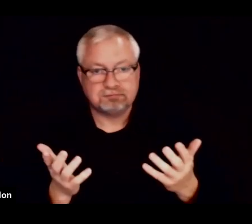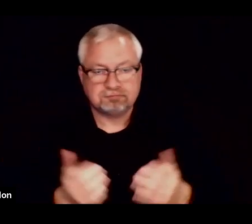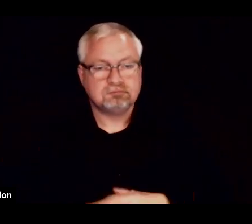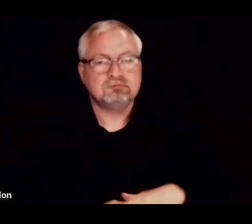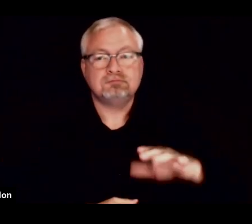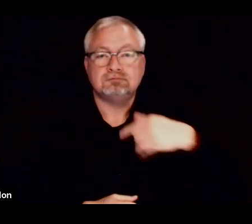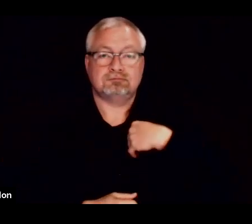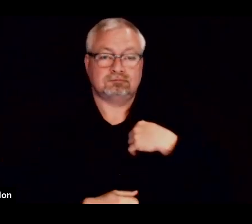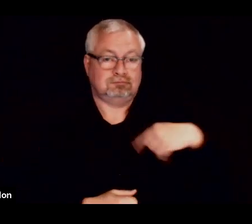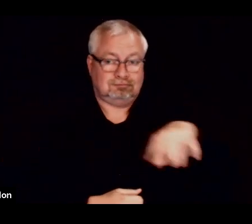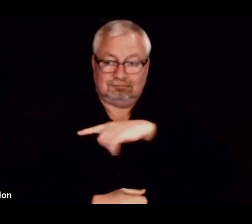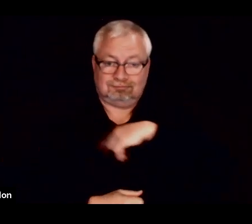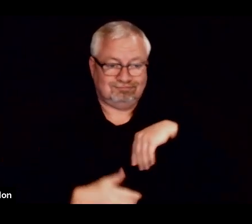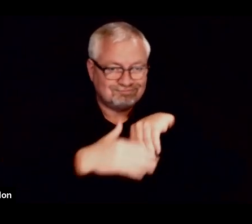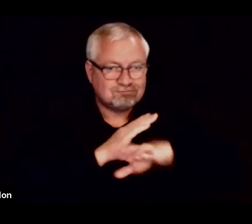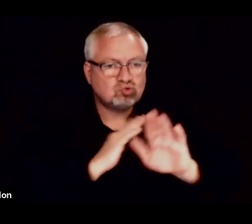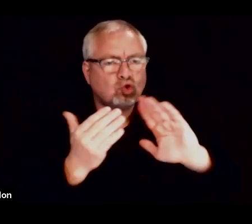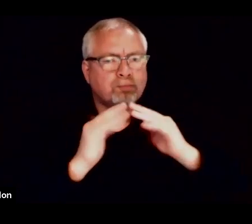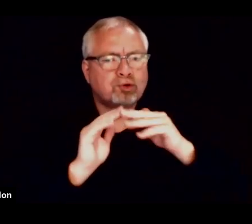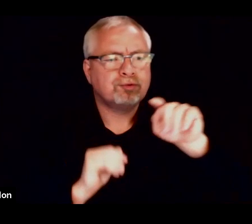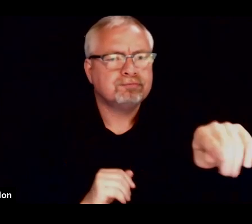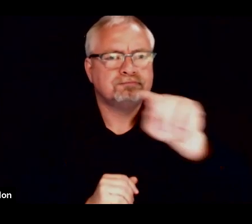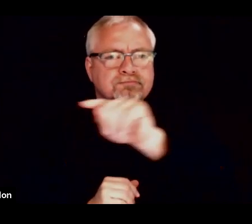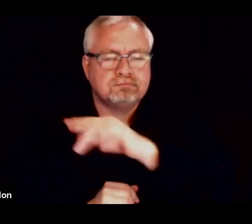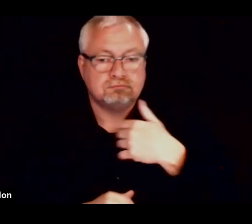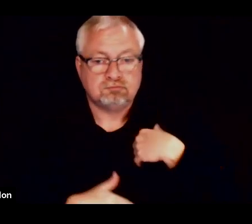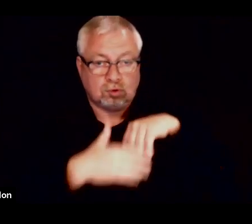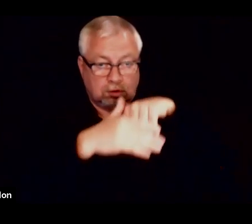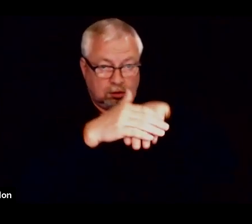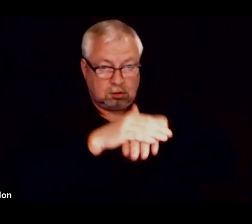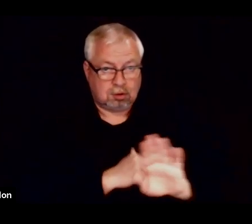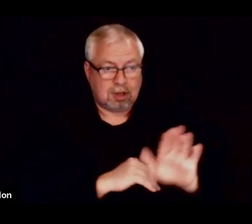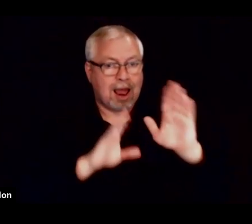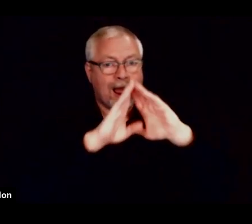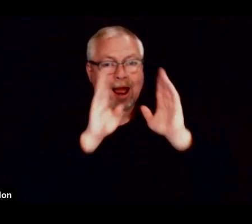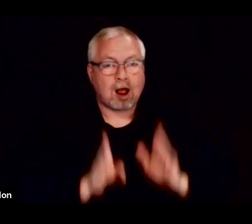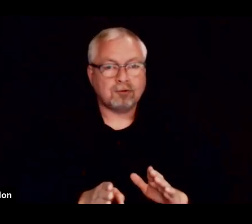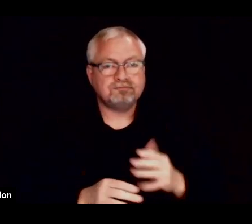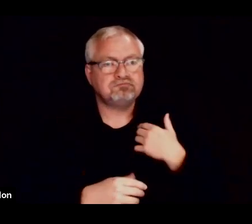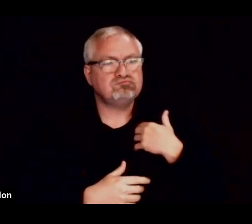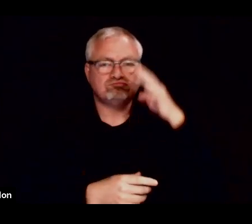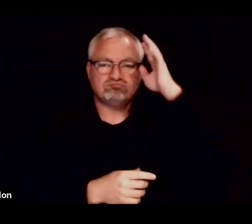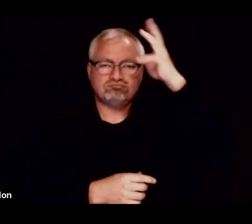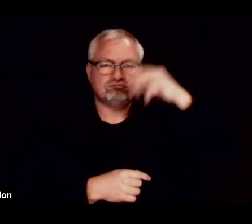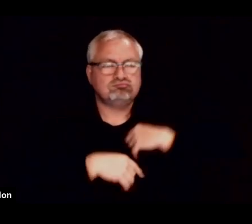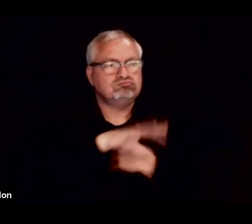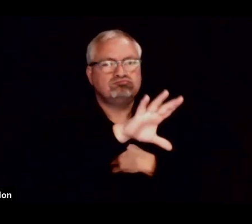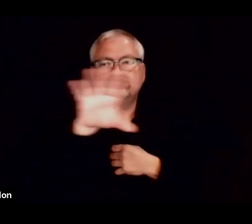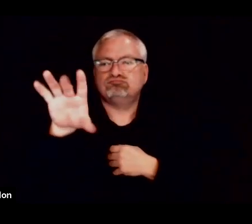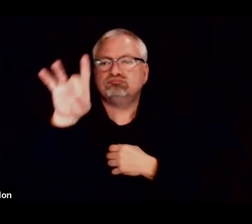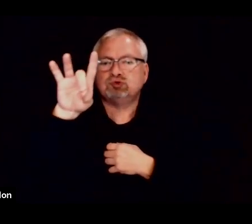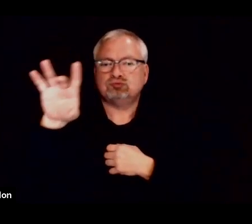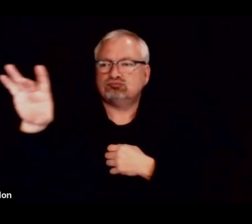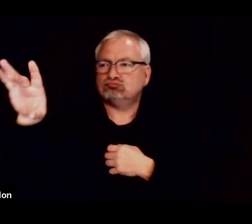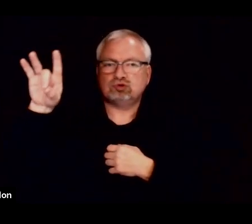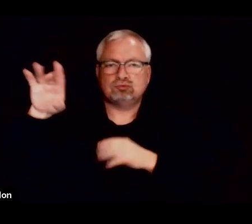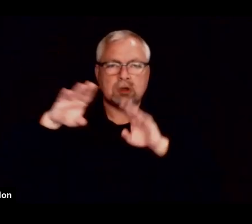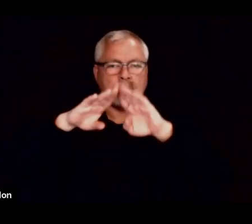choose households through a random process, and we